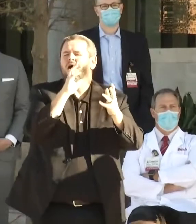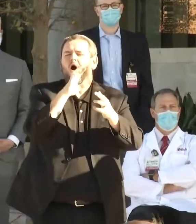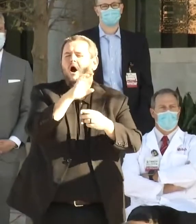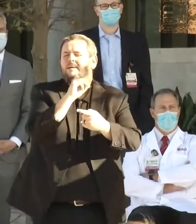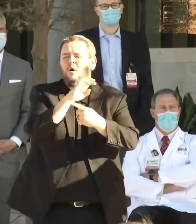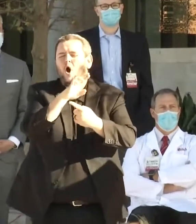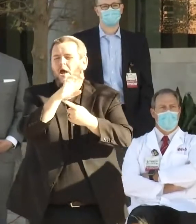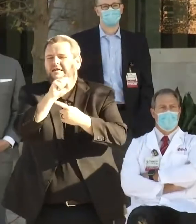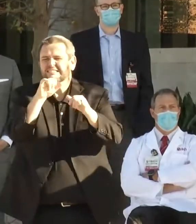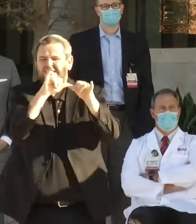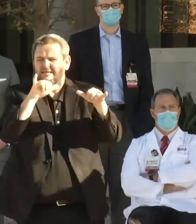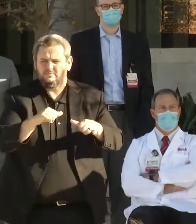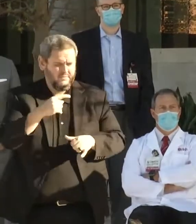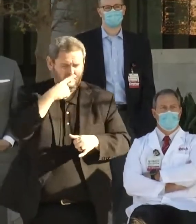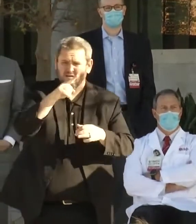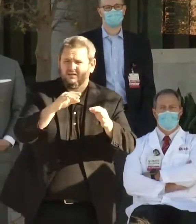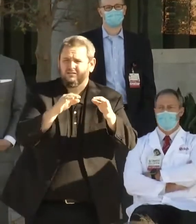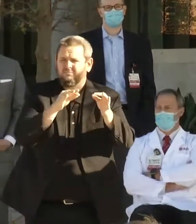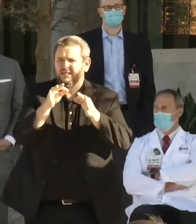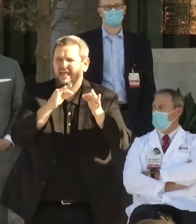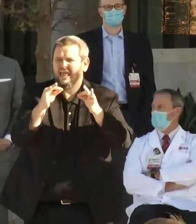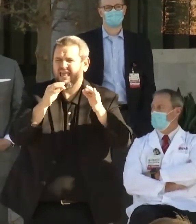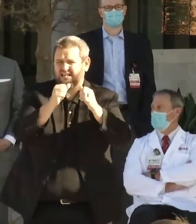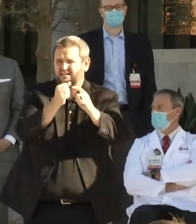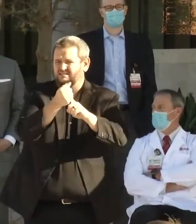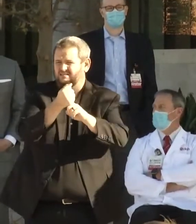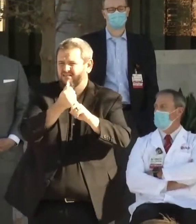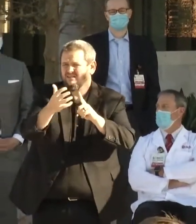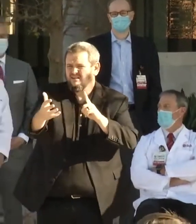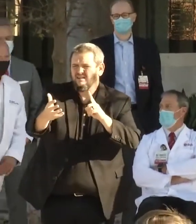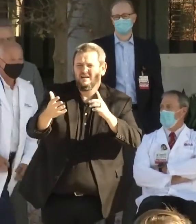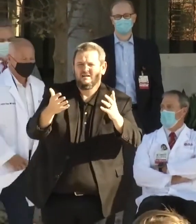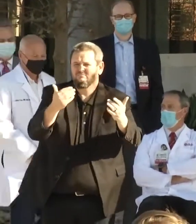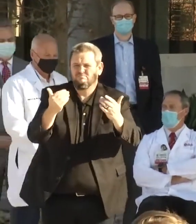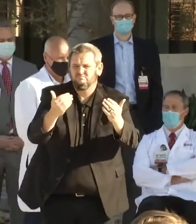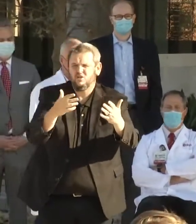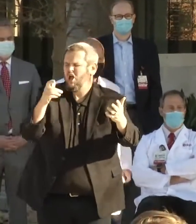Got the regional medical response, who's on that? Dr. Fry?